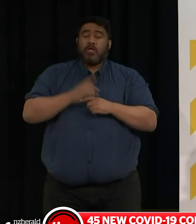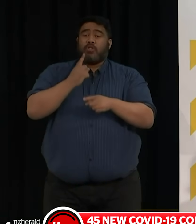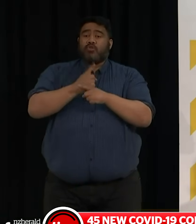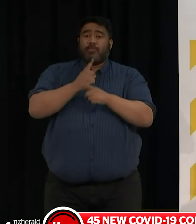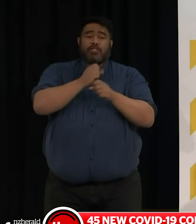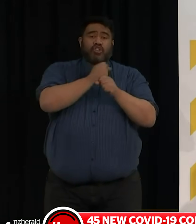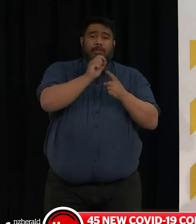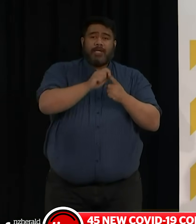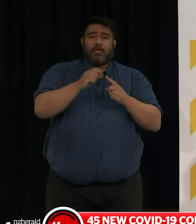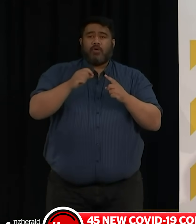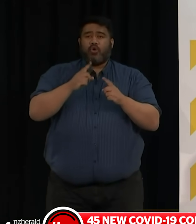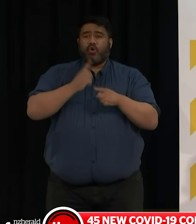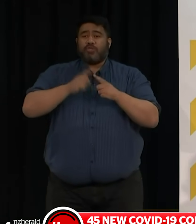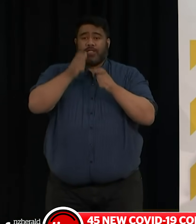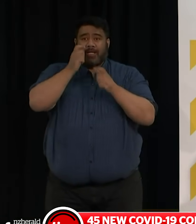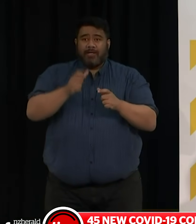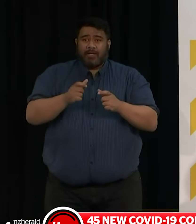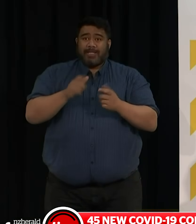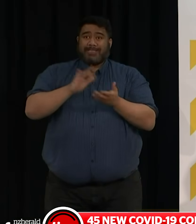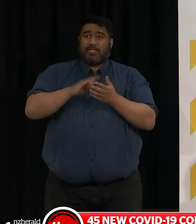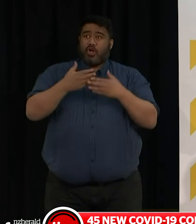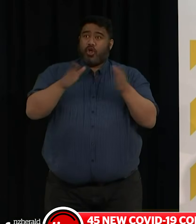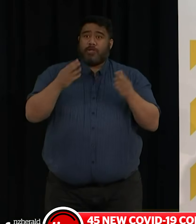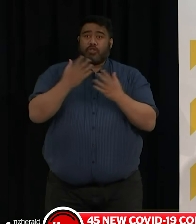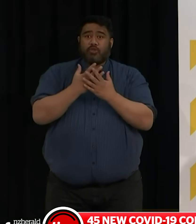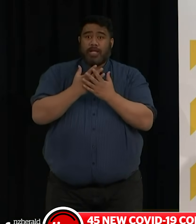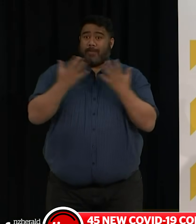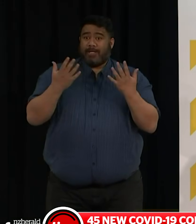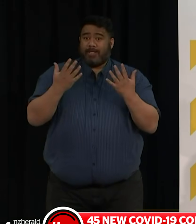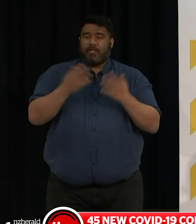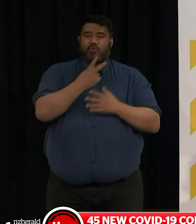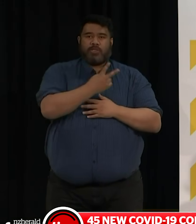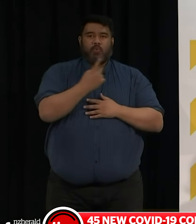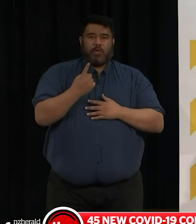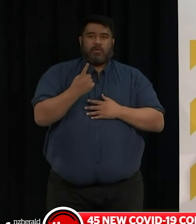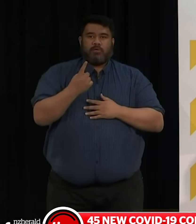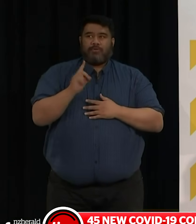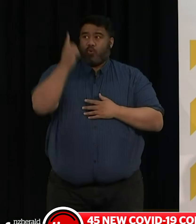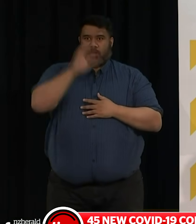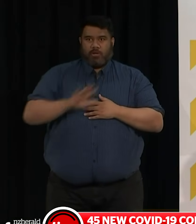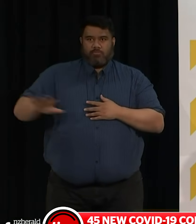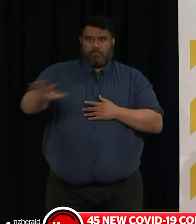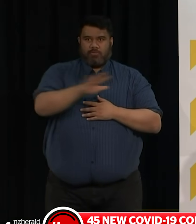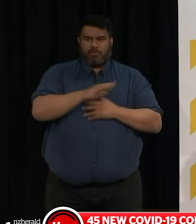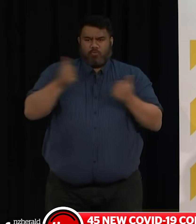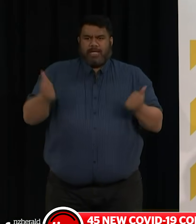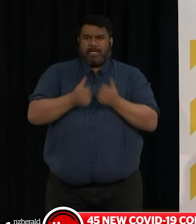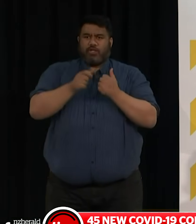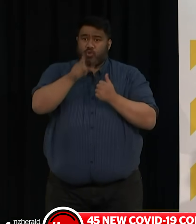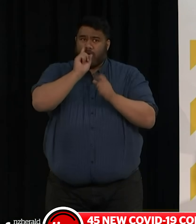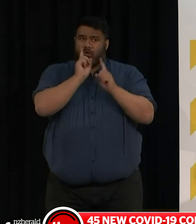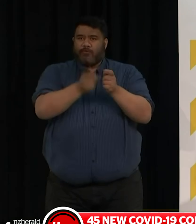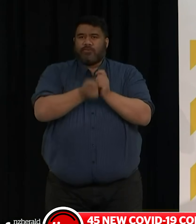21 community testing centres open today around the Auckland region, so no one should have to wait very long at all for a